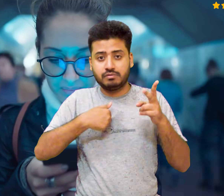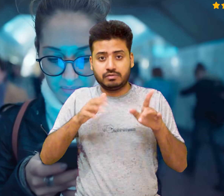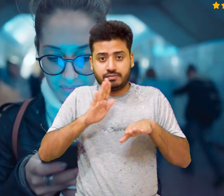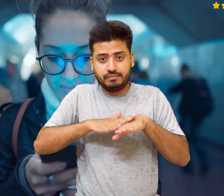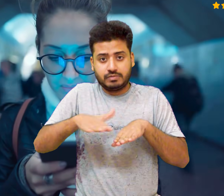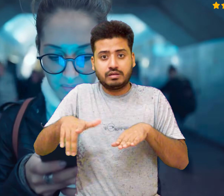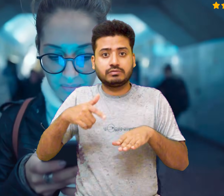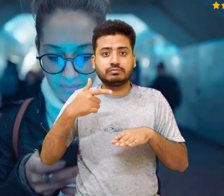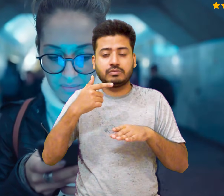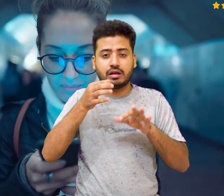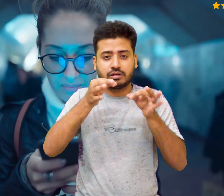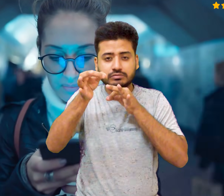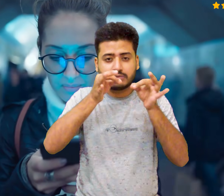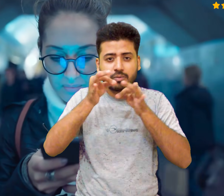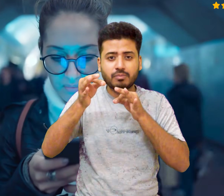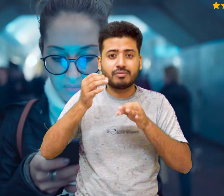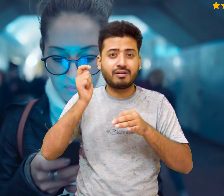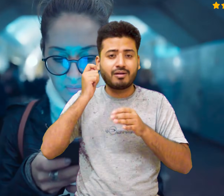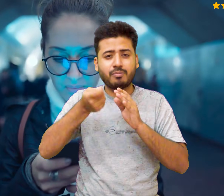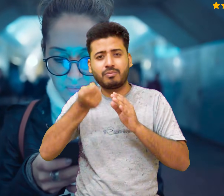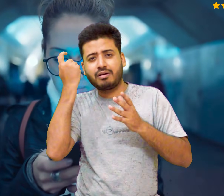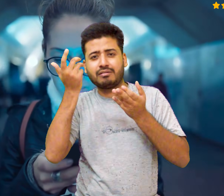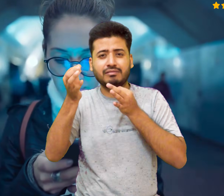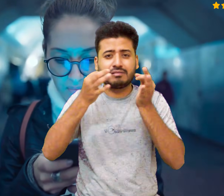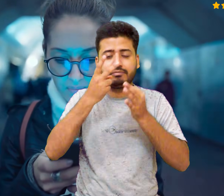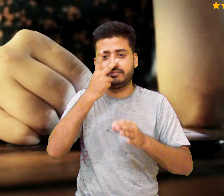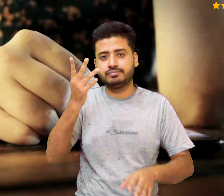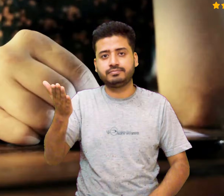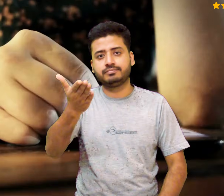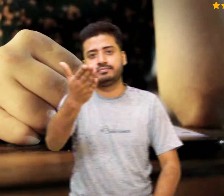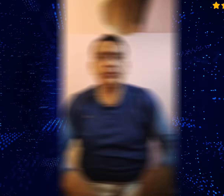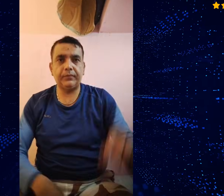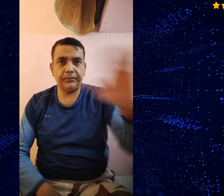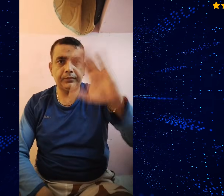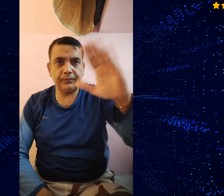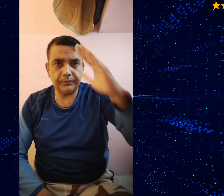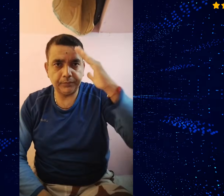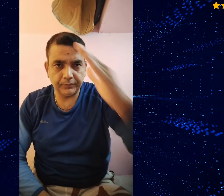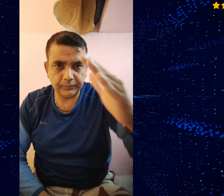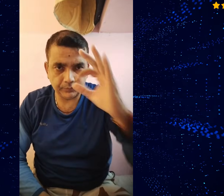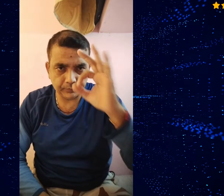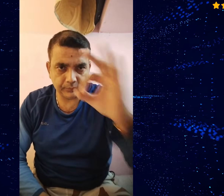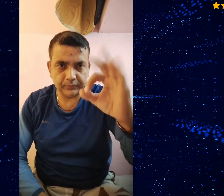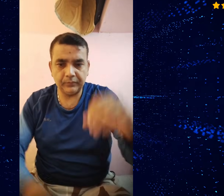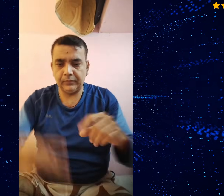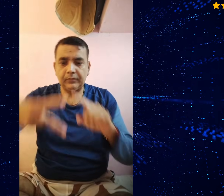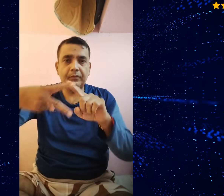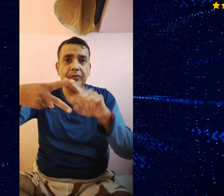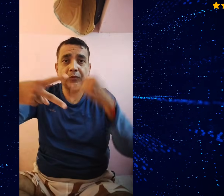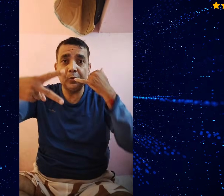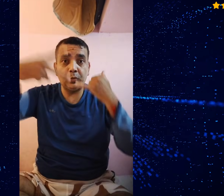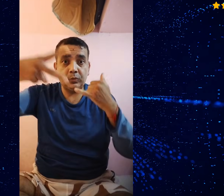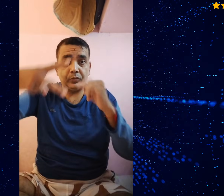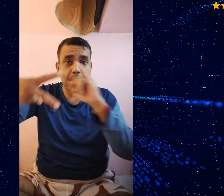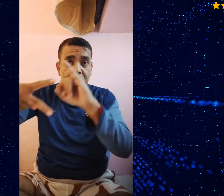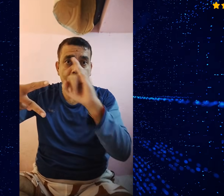SIM swap scam, it's essential to take proactive measures for SIM swap fraud prevention and implement robust SIM swap protection